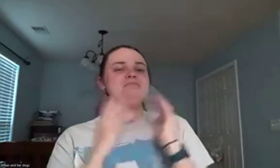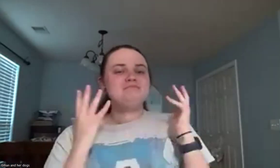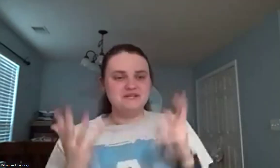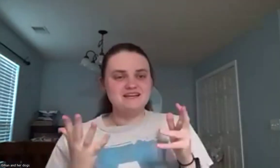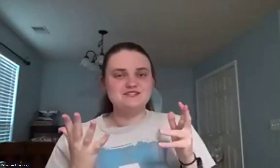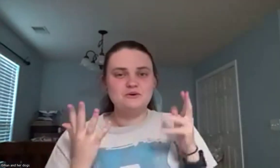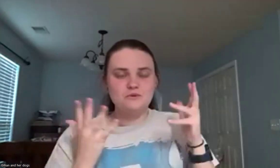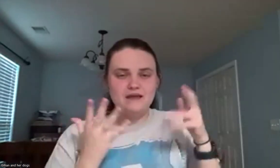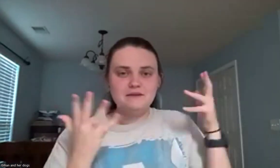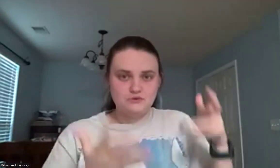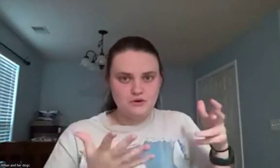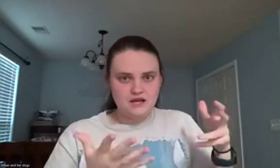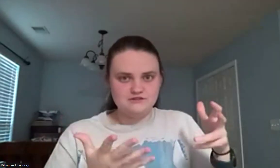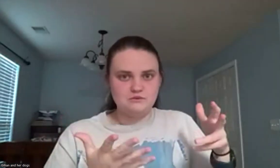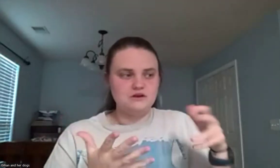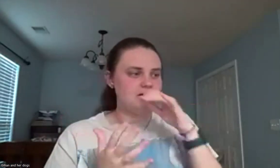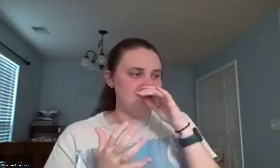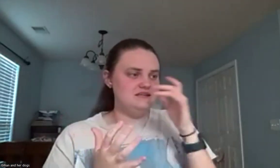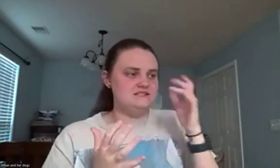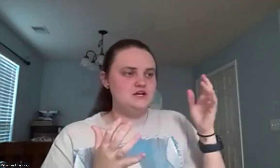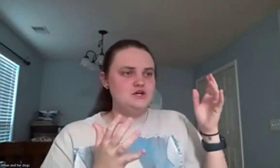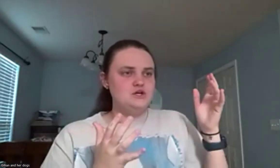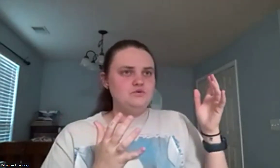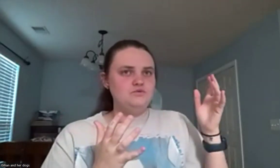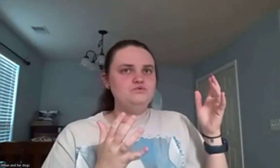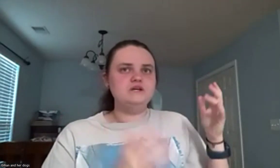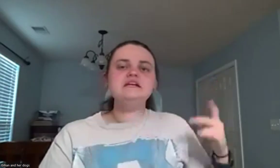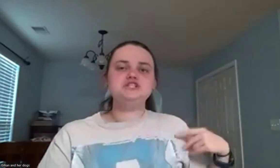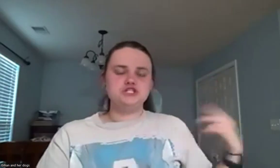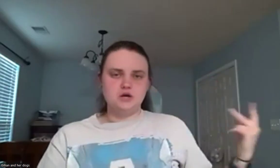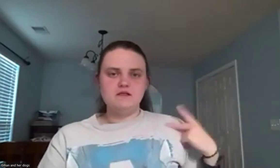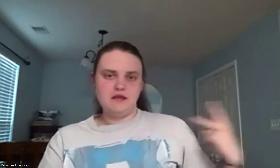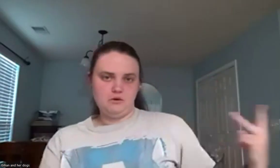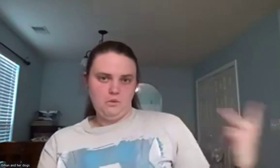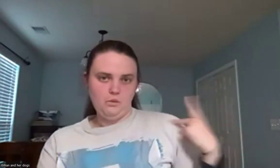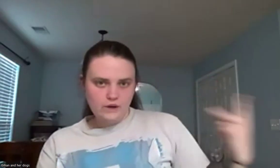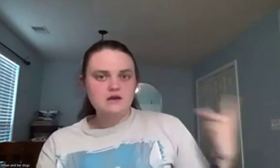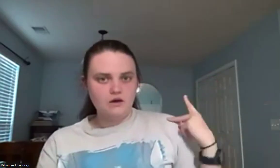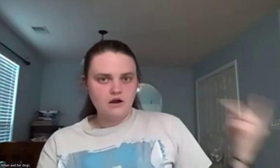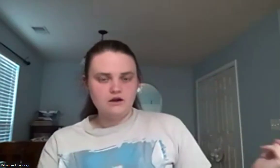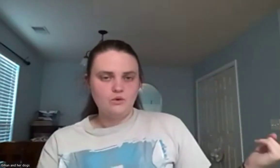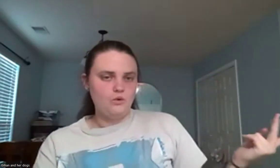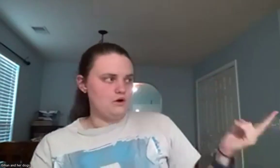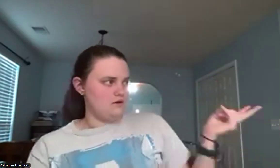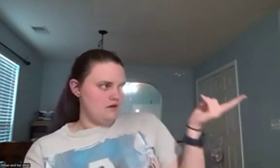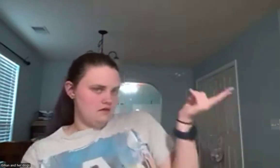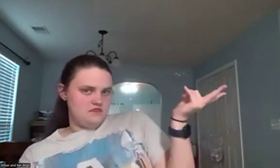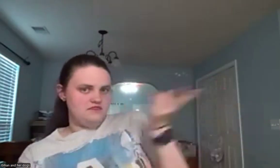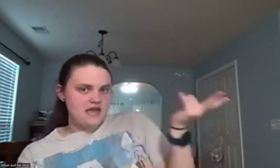But yeah, so the way like pronouns work is really just showing like we are or they